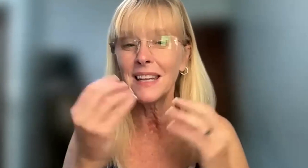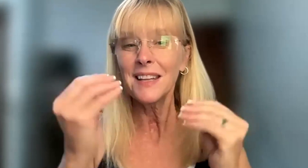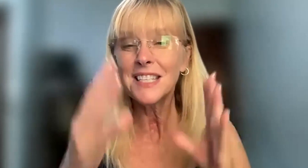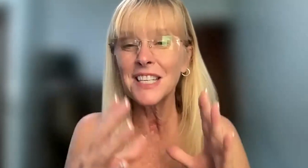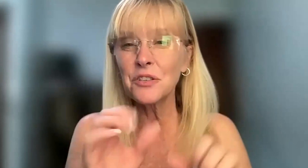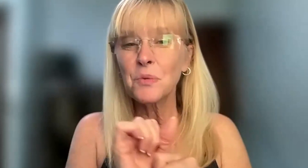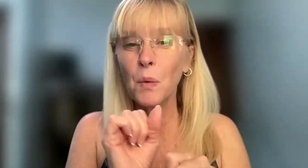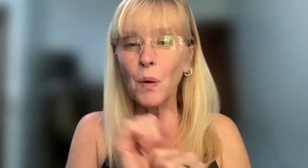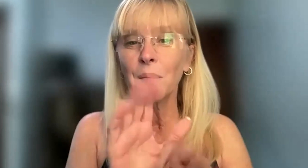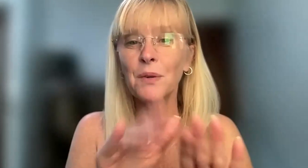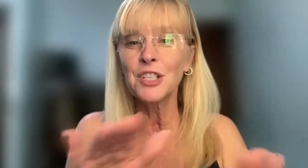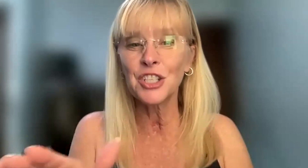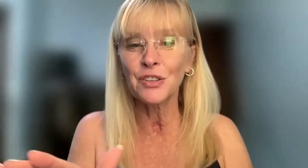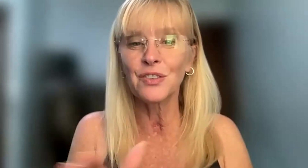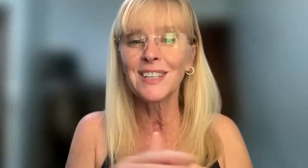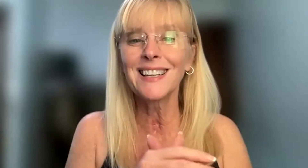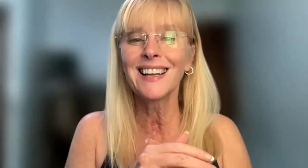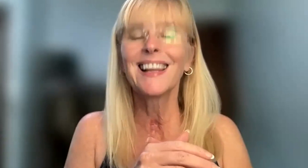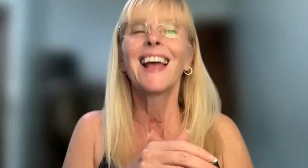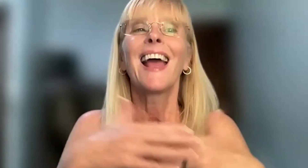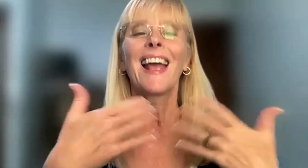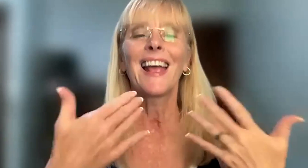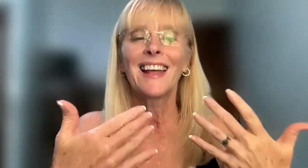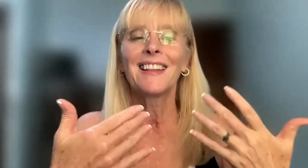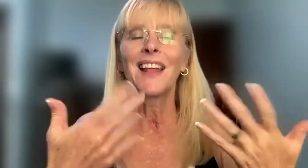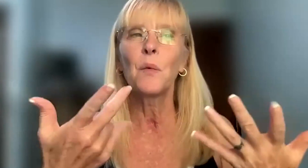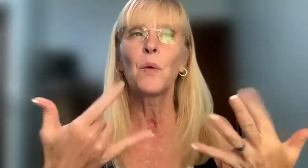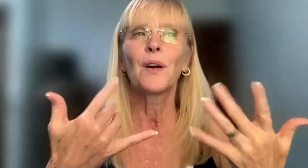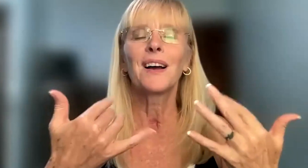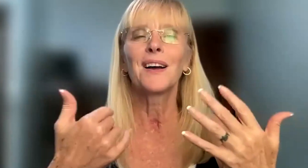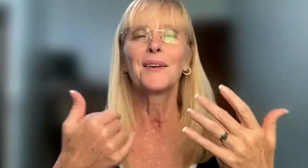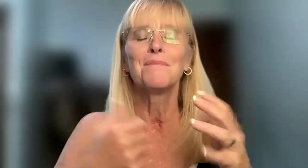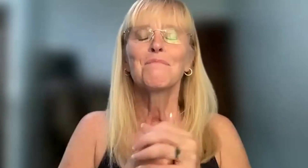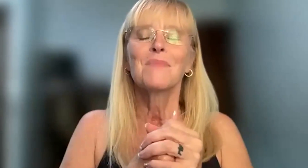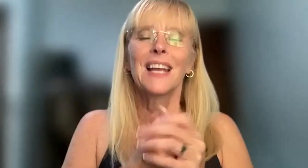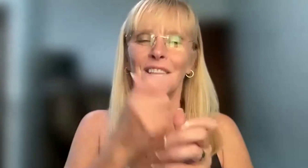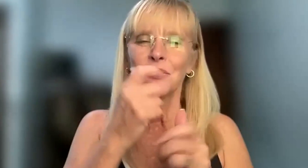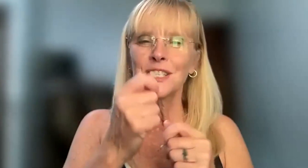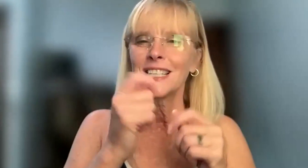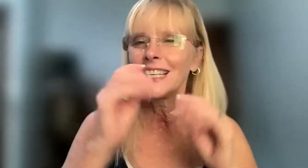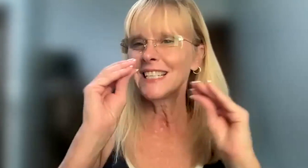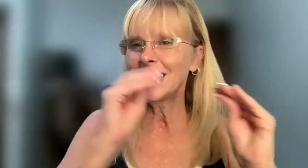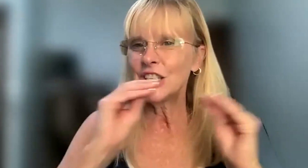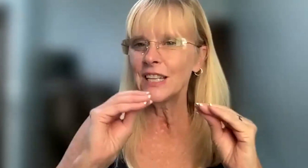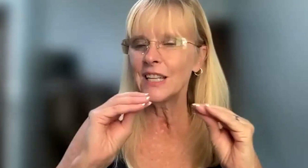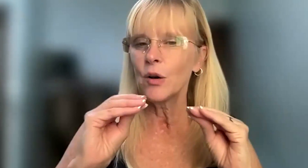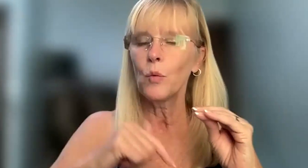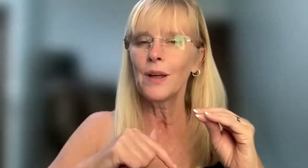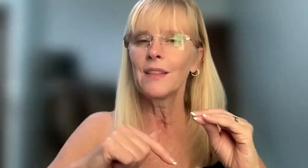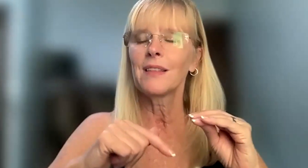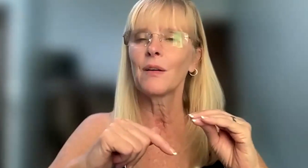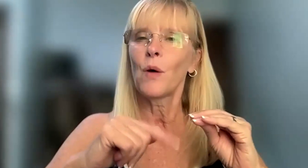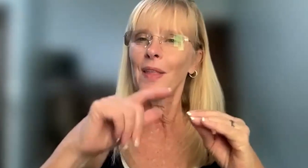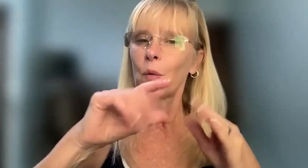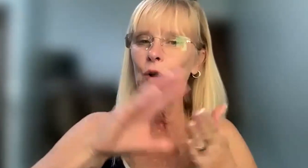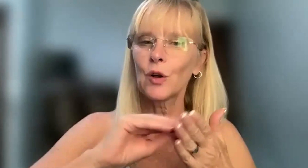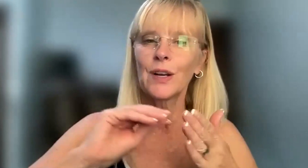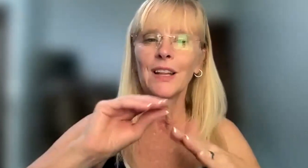of the teachers were working with the children, and they were interested in teaching them while they were learning